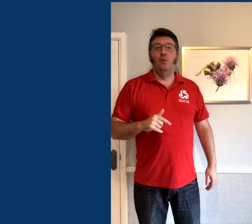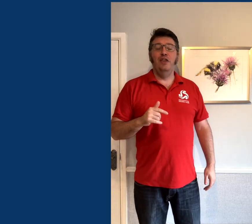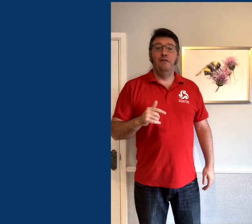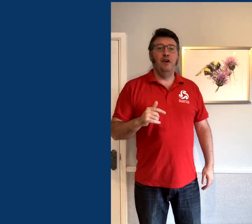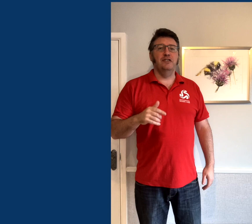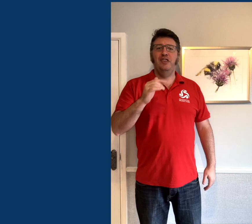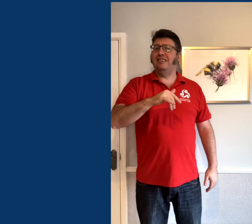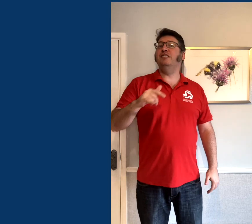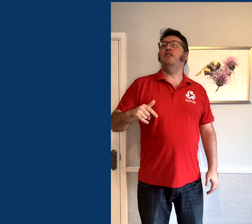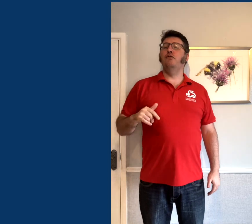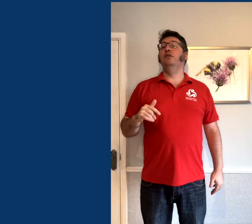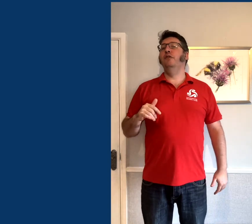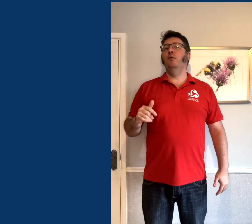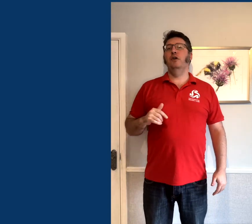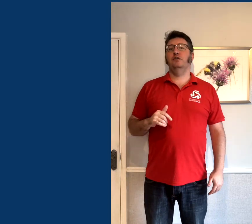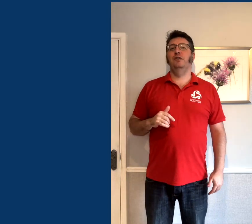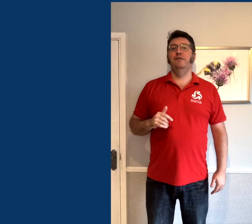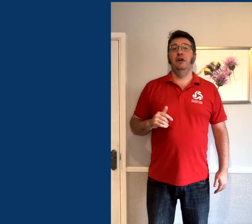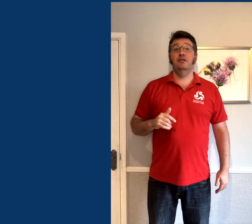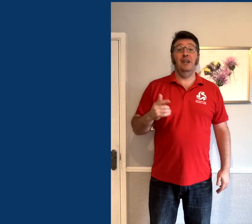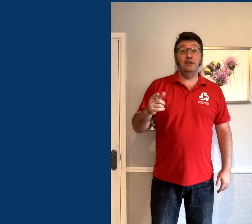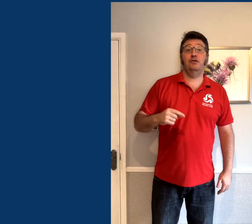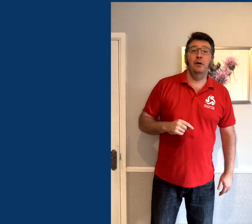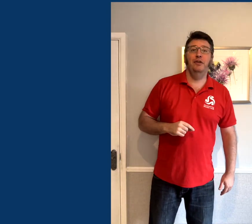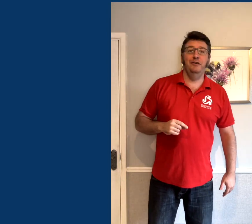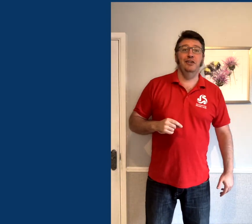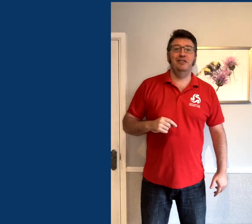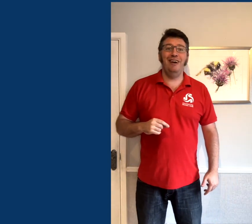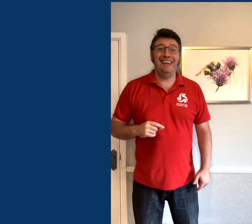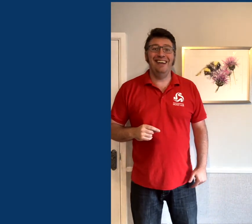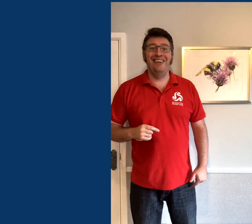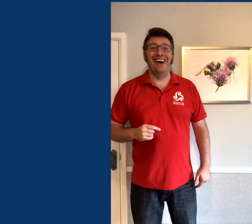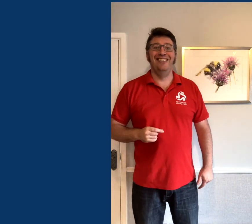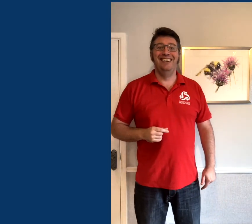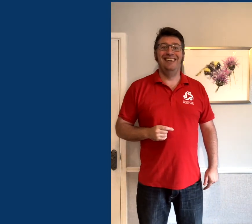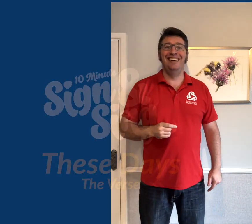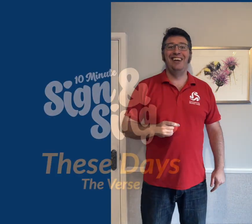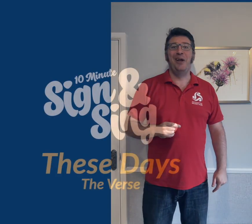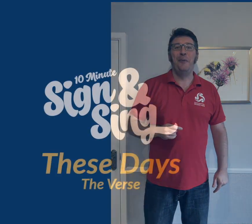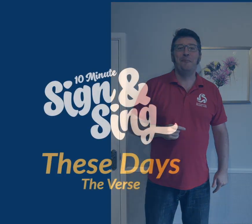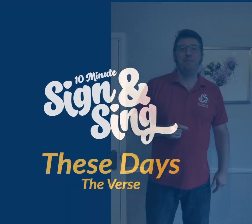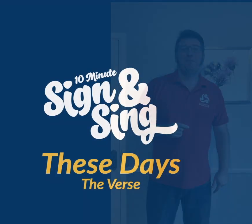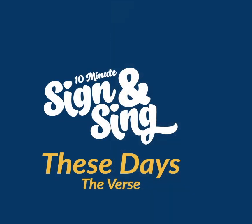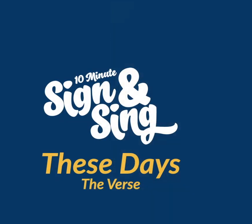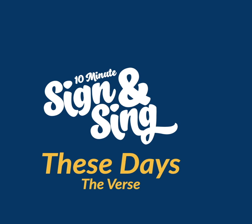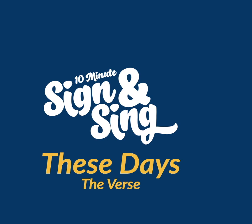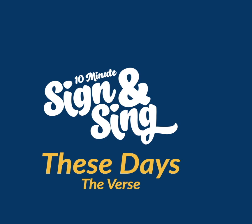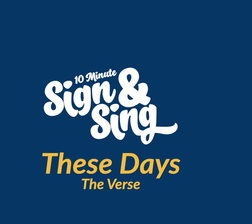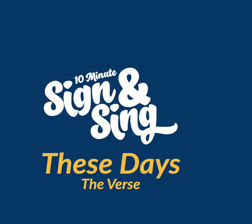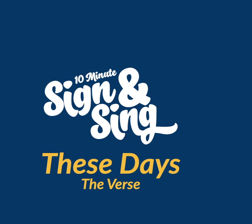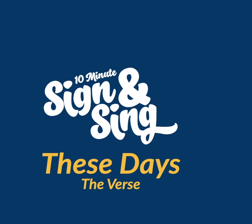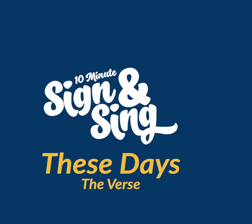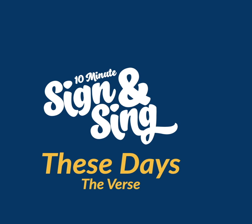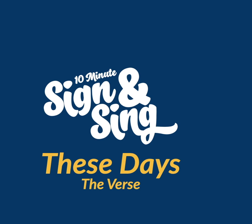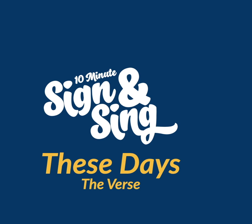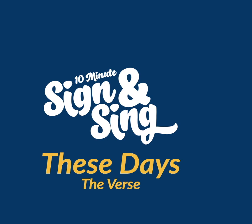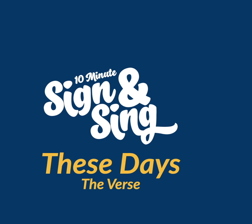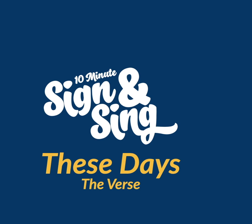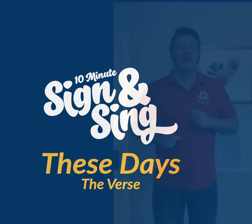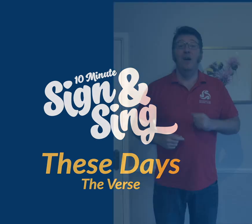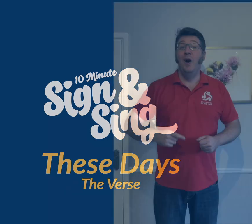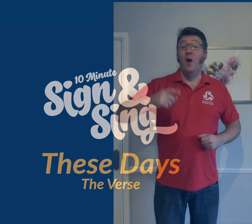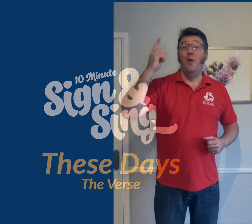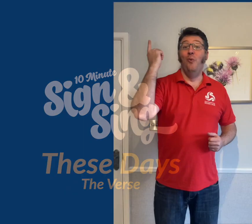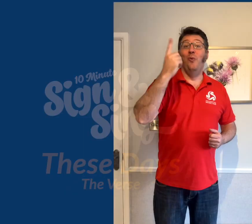it with a verse. This is the groove that works with the verse. So let's try it with a verse. You ready? Here we go. You were the light for me to find